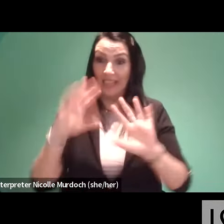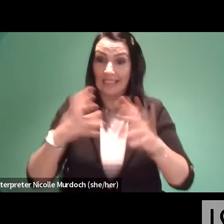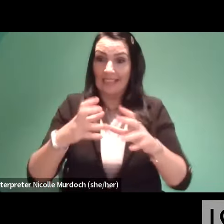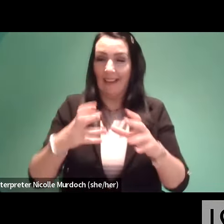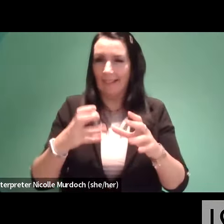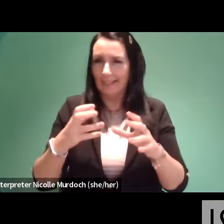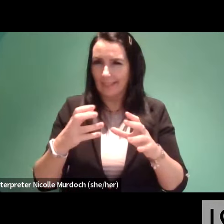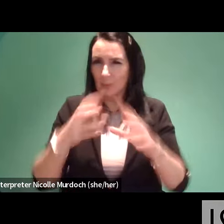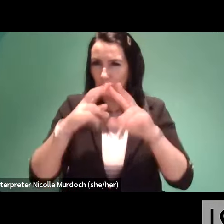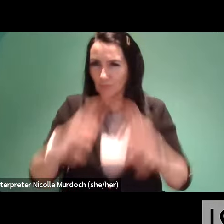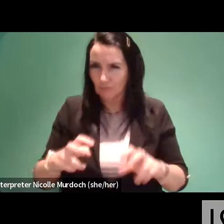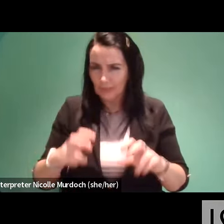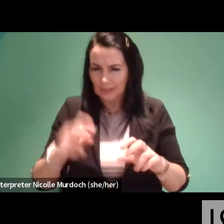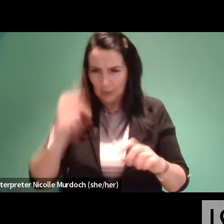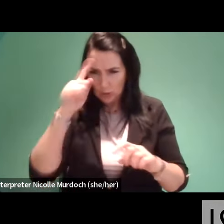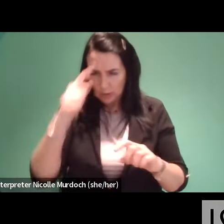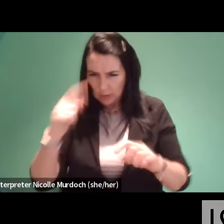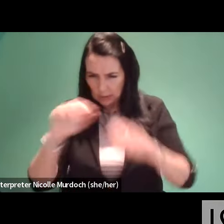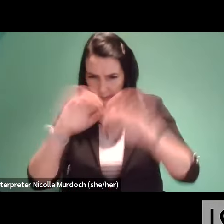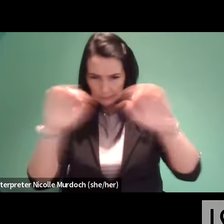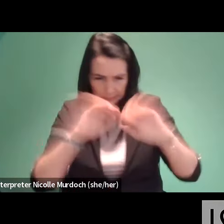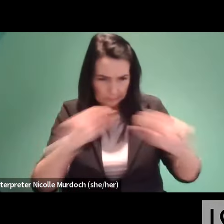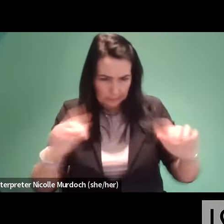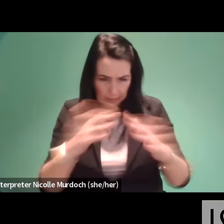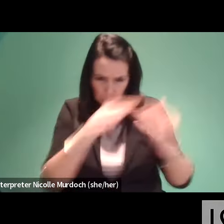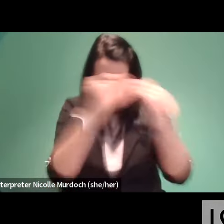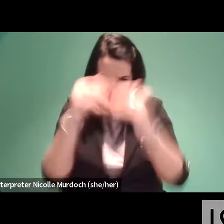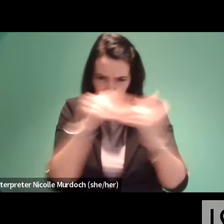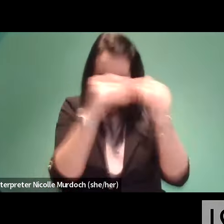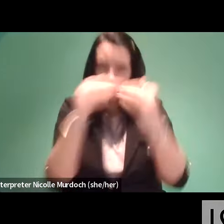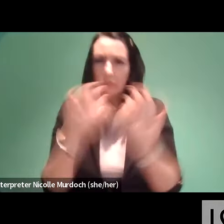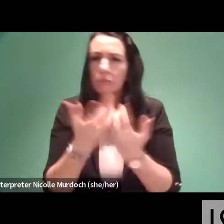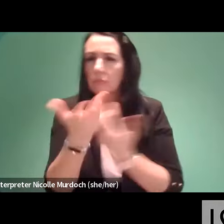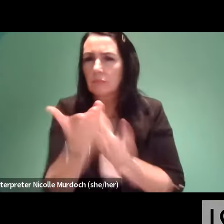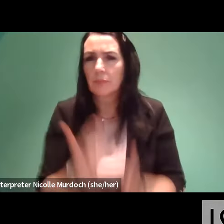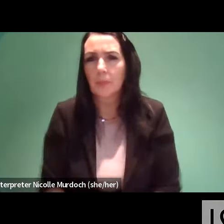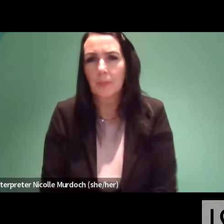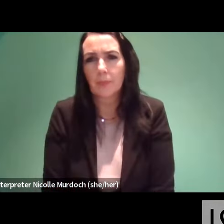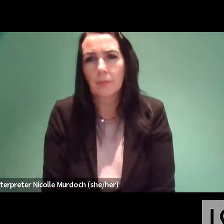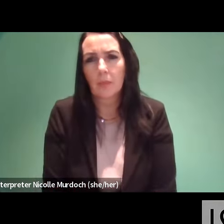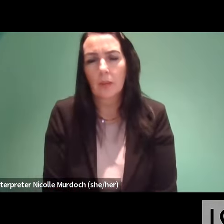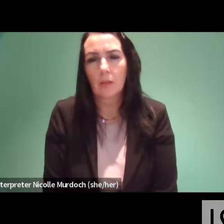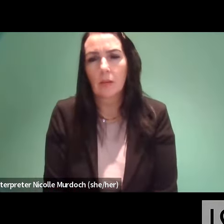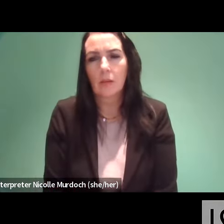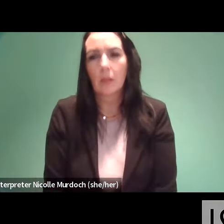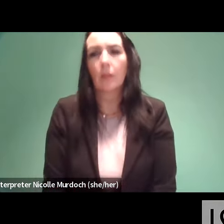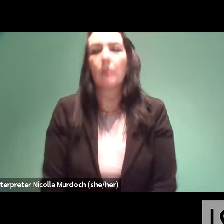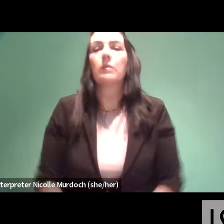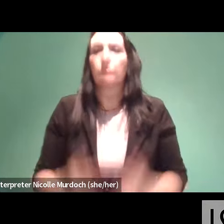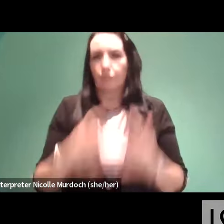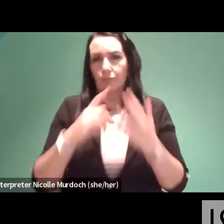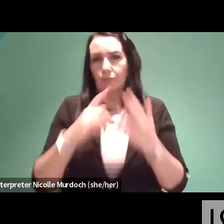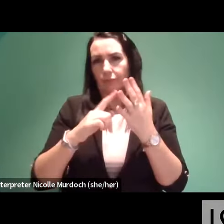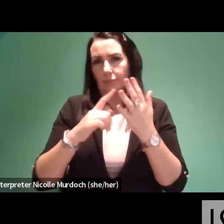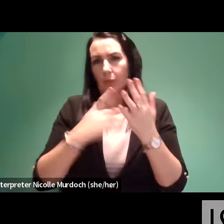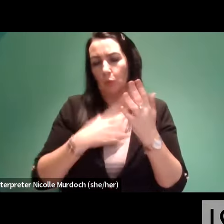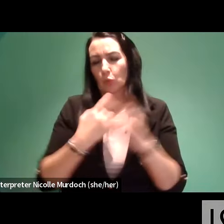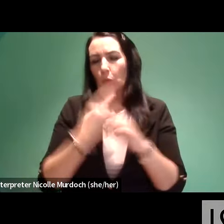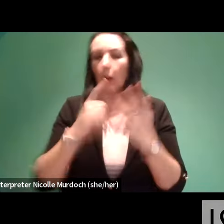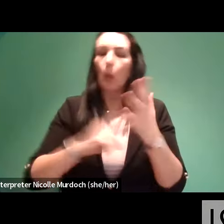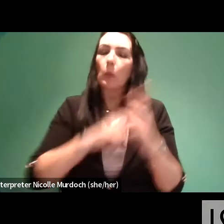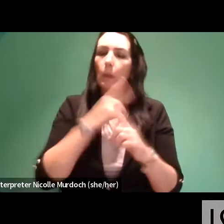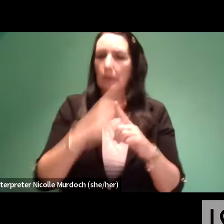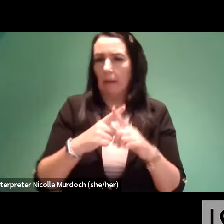of segregation from the start issue. So yeah, I'll just sort of pick up on the tax point before coming to the segregation point.